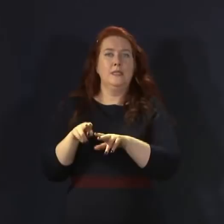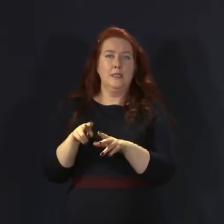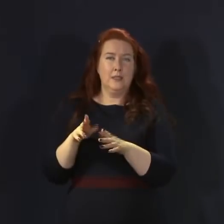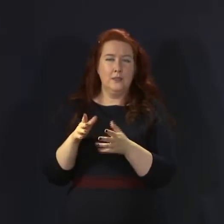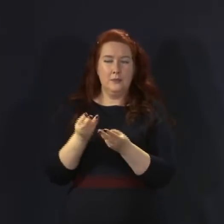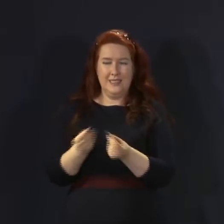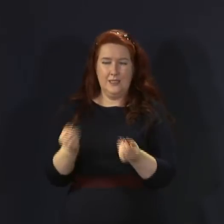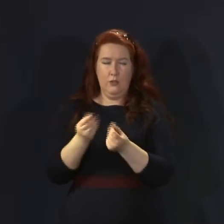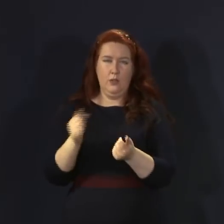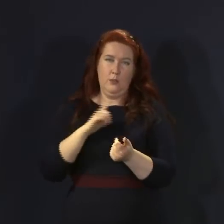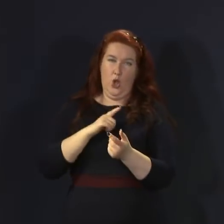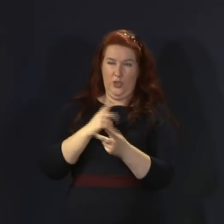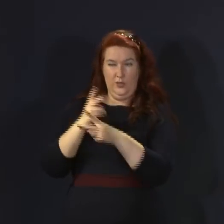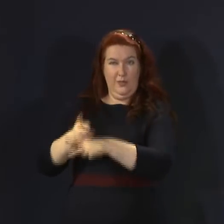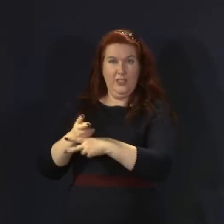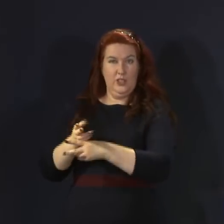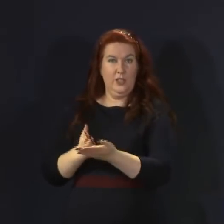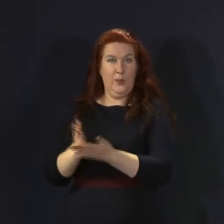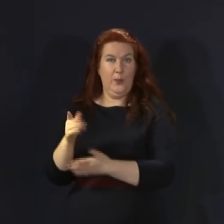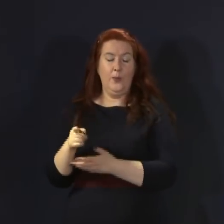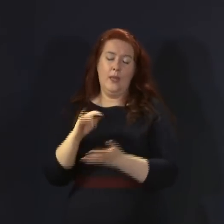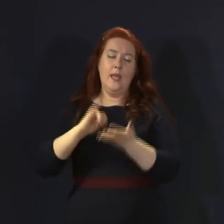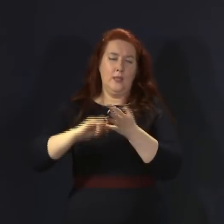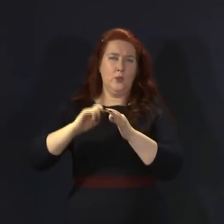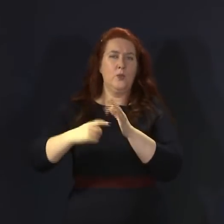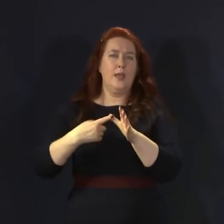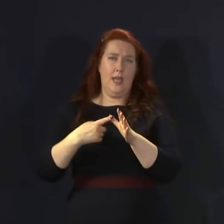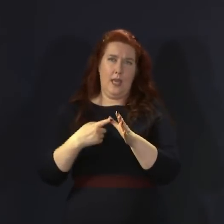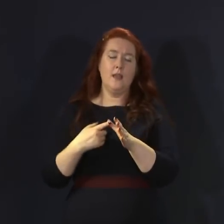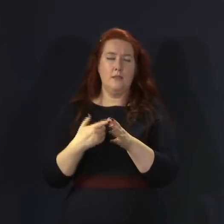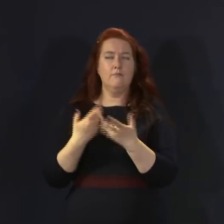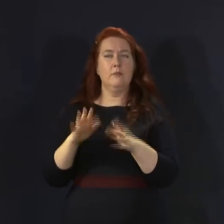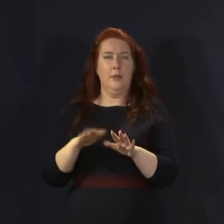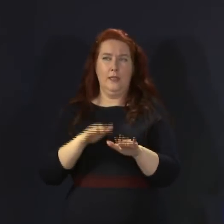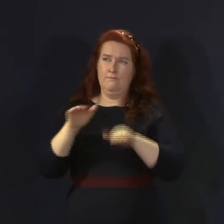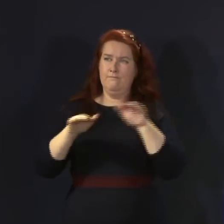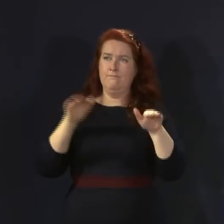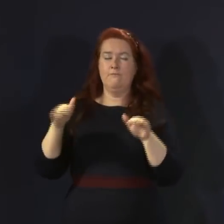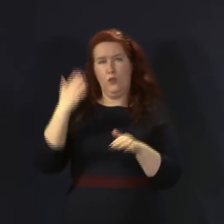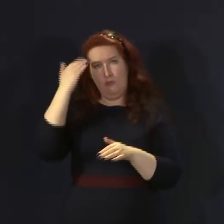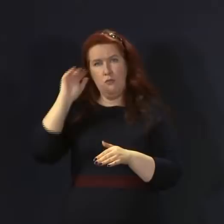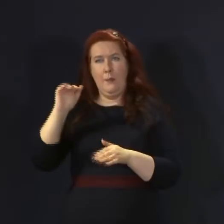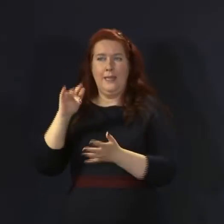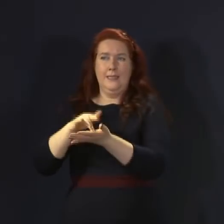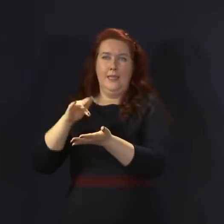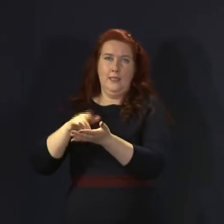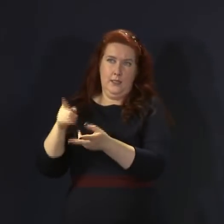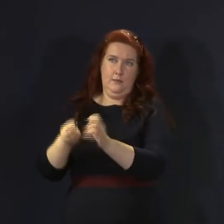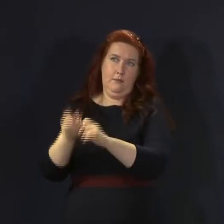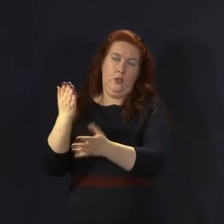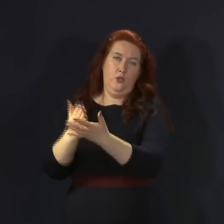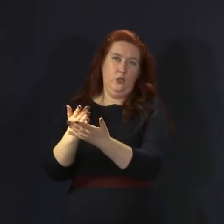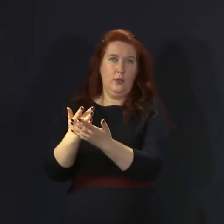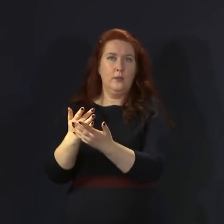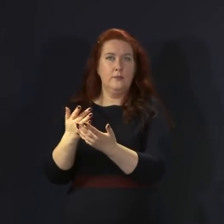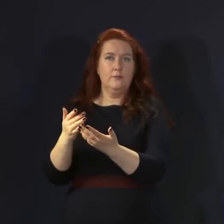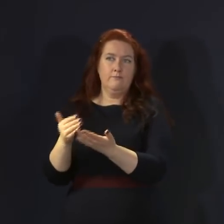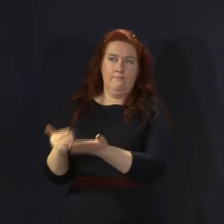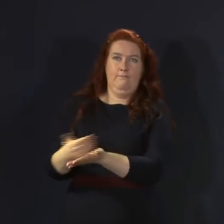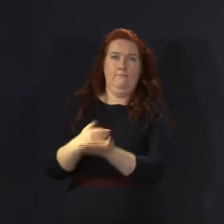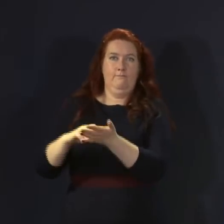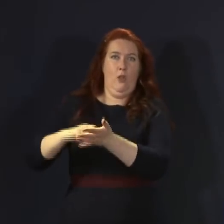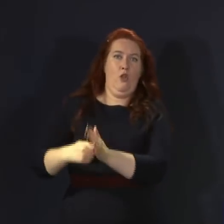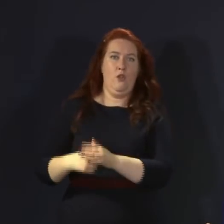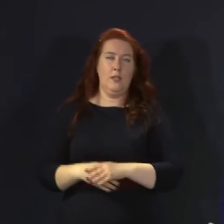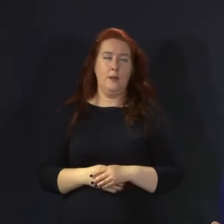under supervision, and the SQA have taken steps to remind centres of that over the course of the last couple of